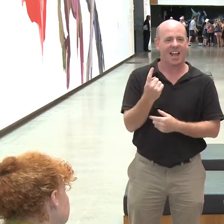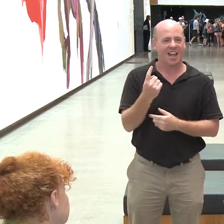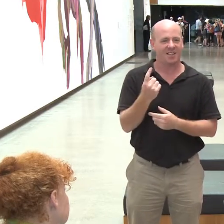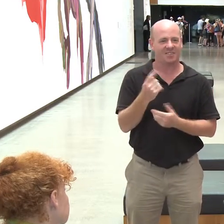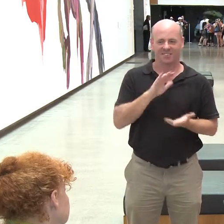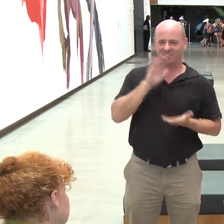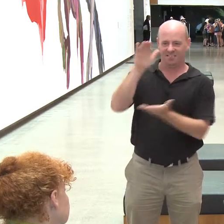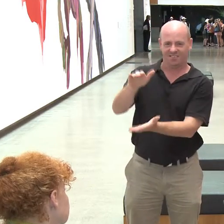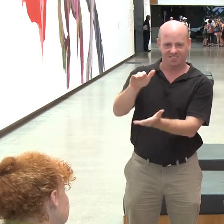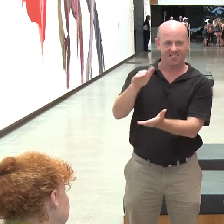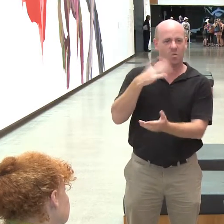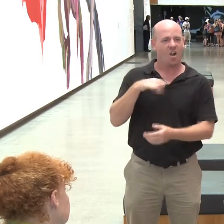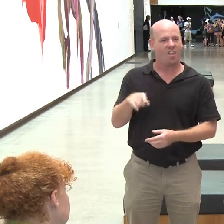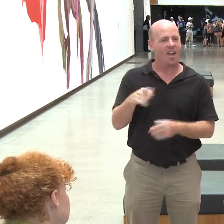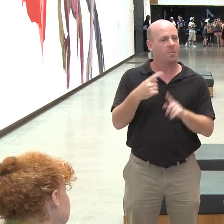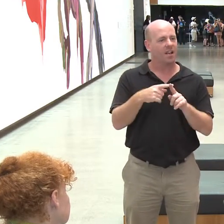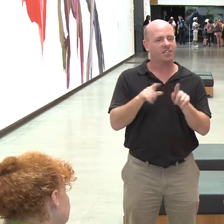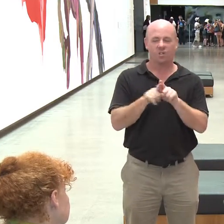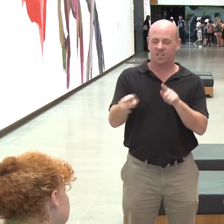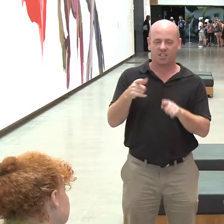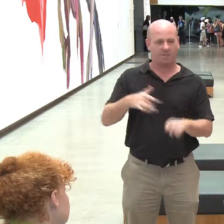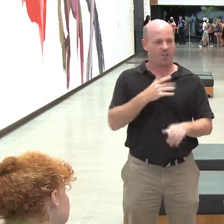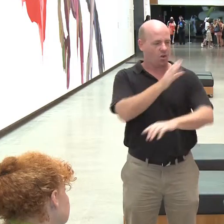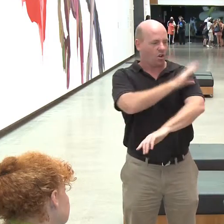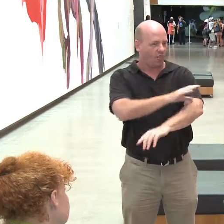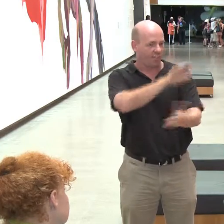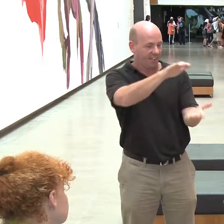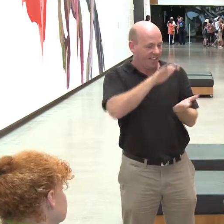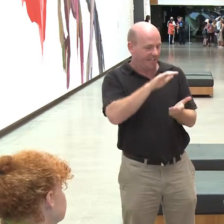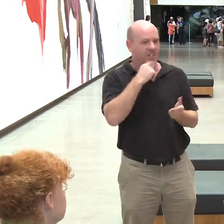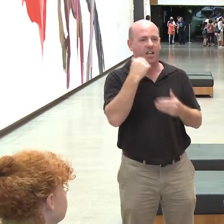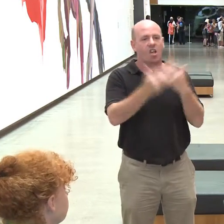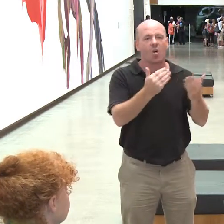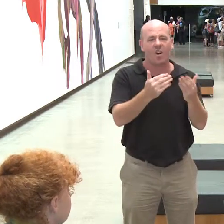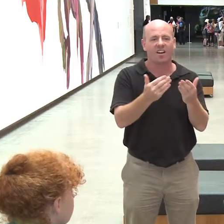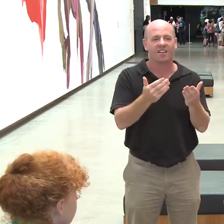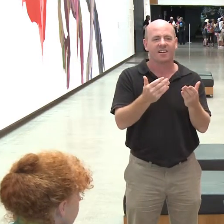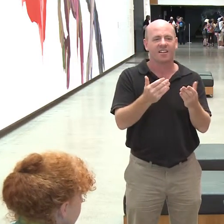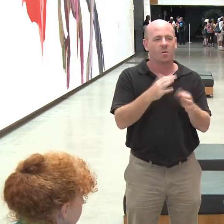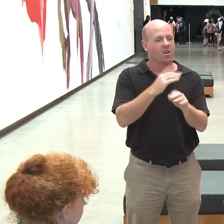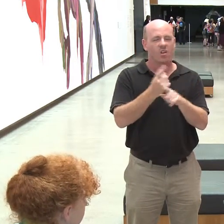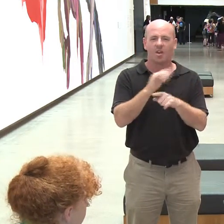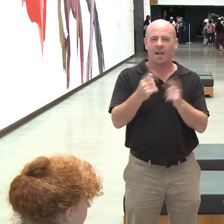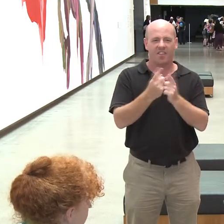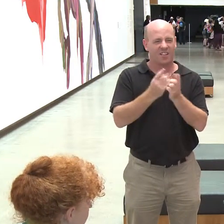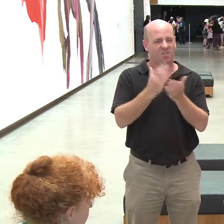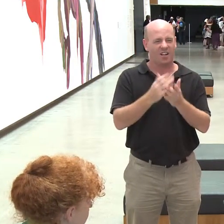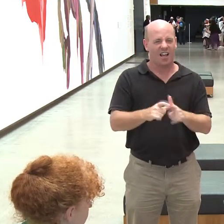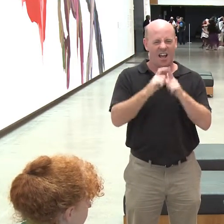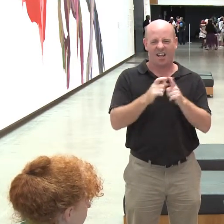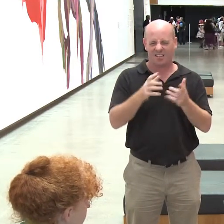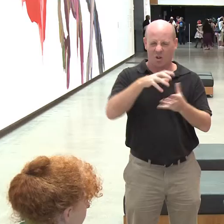along. And also that she felt confident to be able to do the things that she needed to do. And we're not talking about things that are terribly